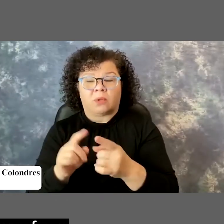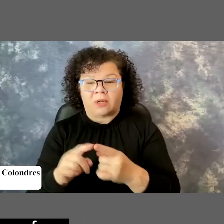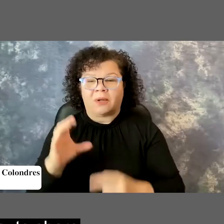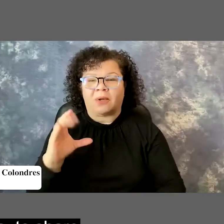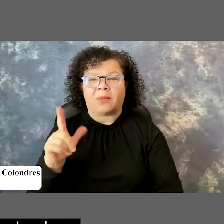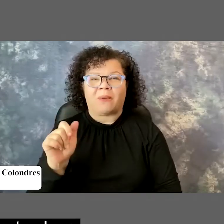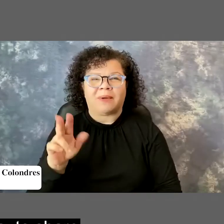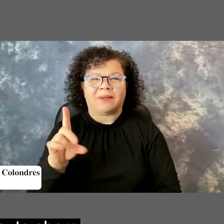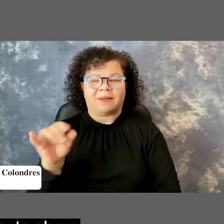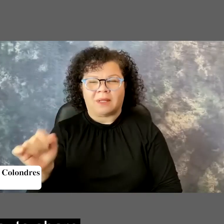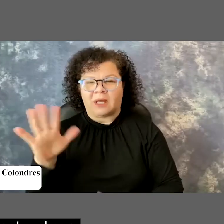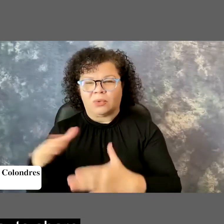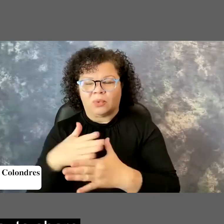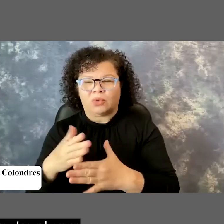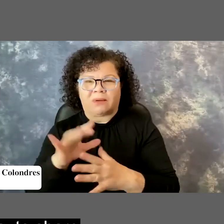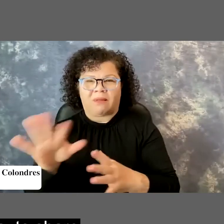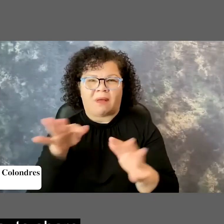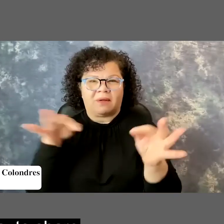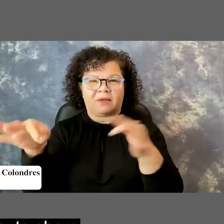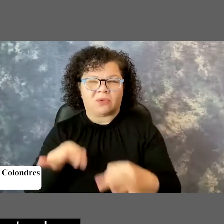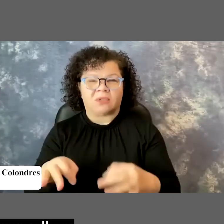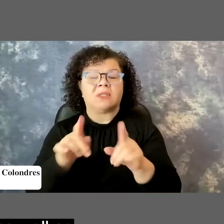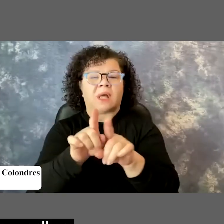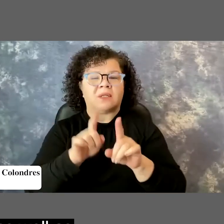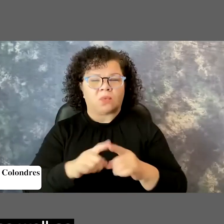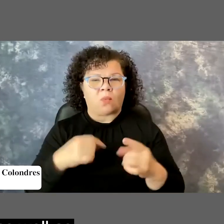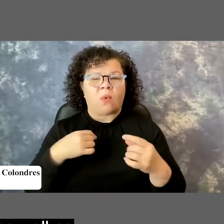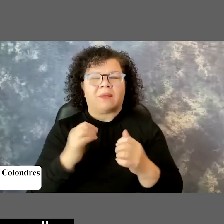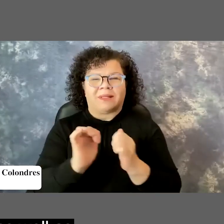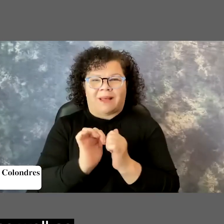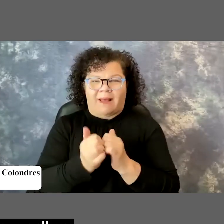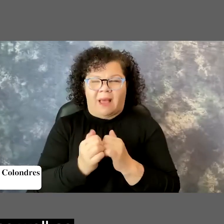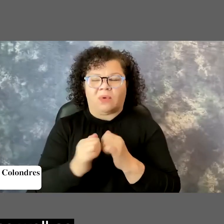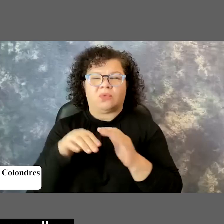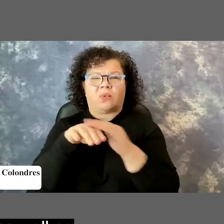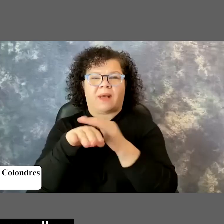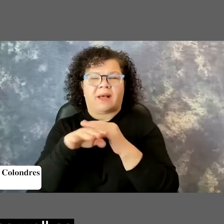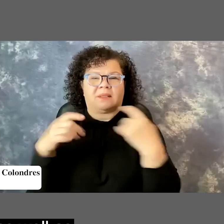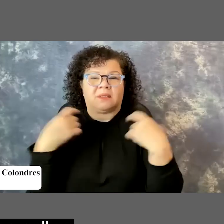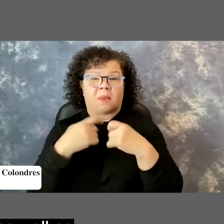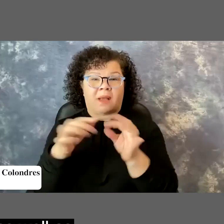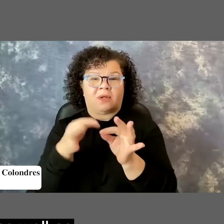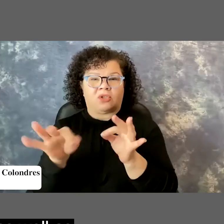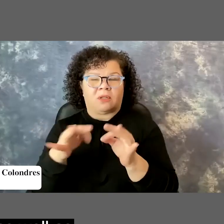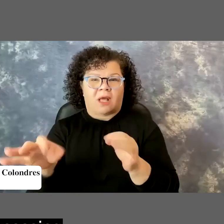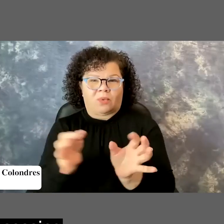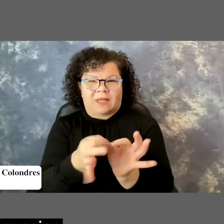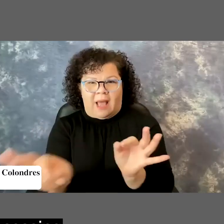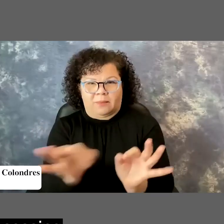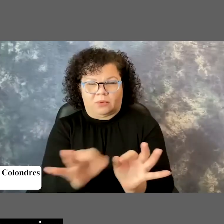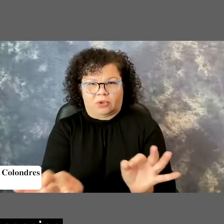Claudia, to share these instructions, as well as instructions for accessing Spanish language closed